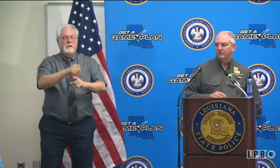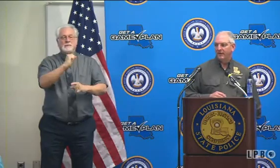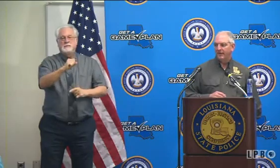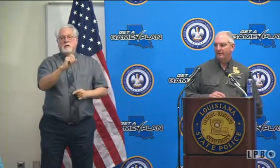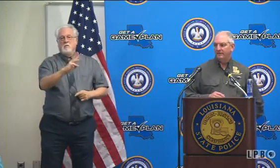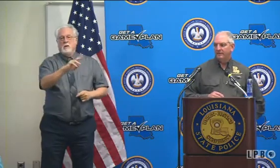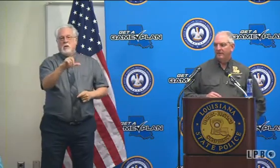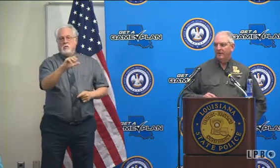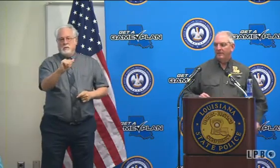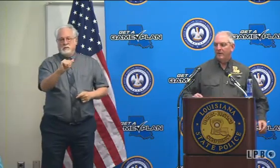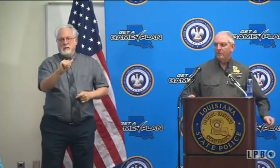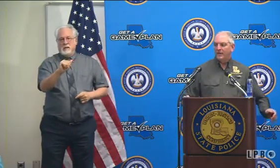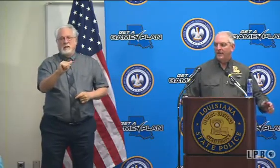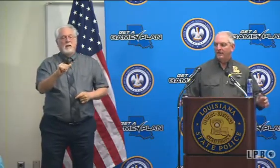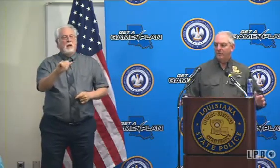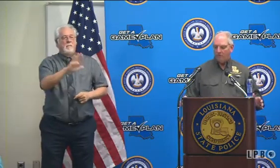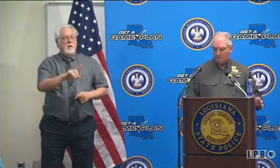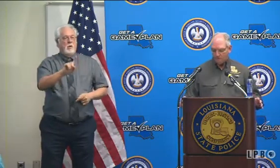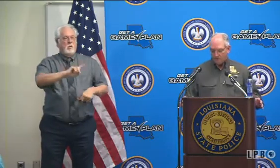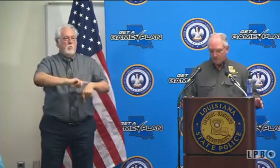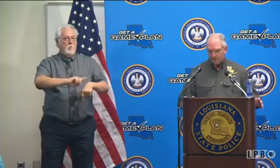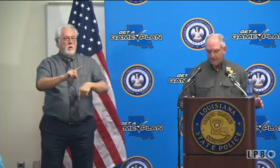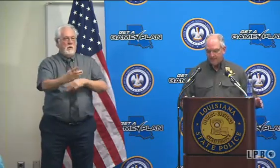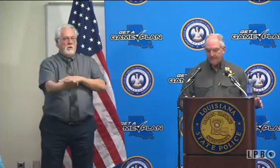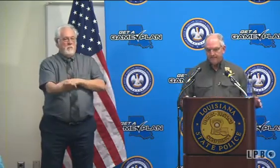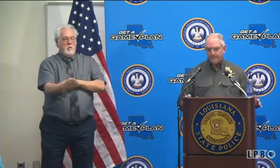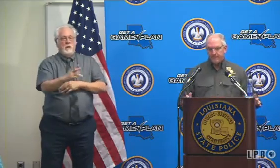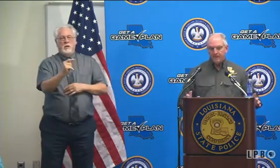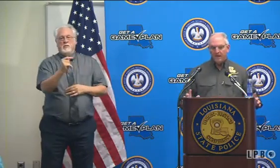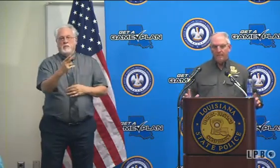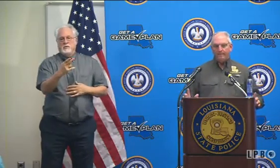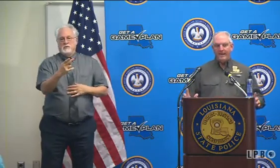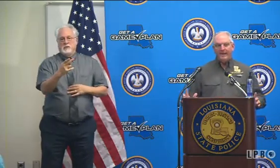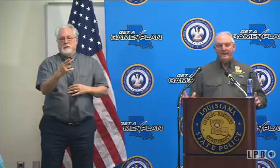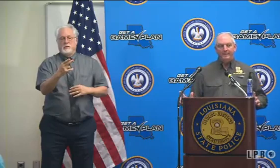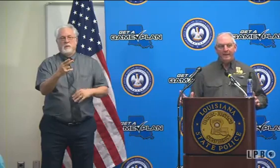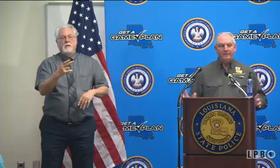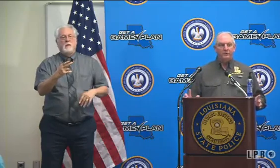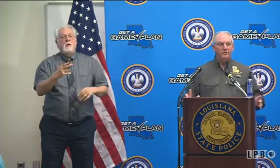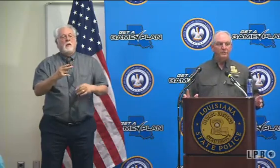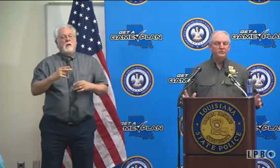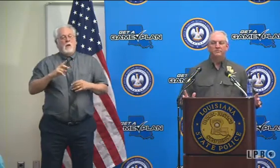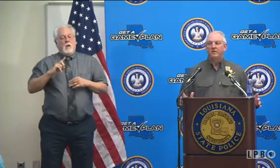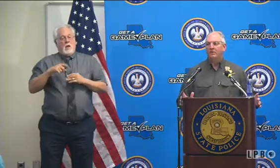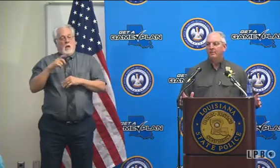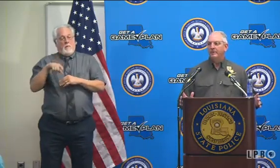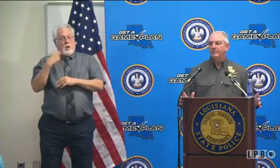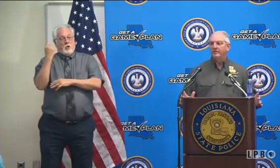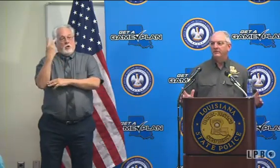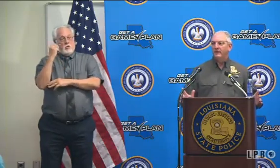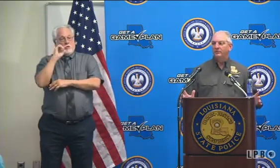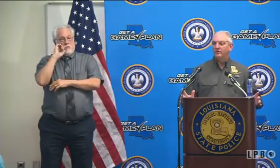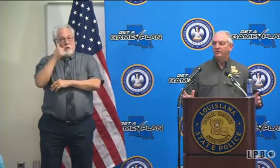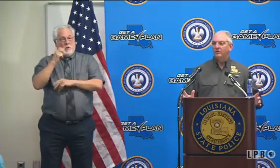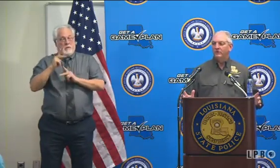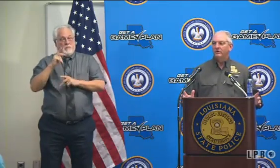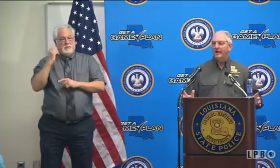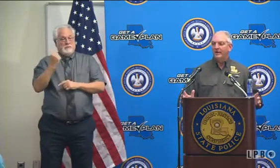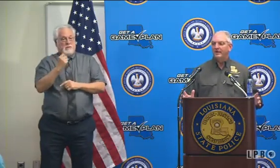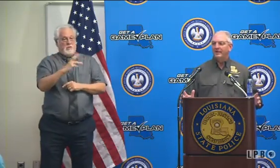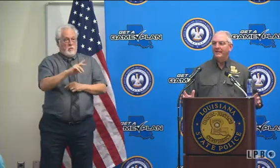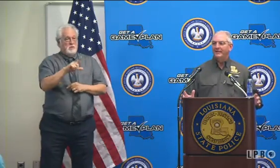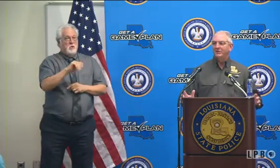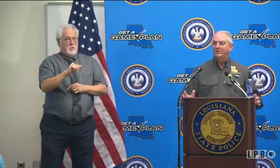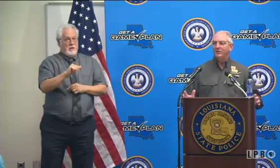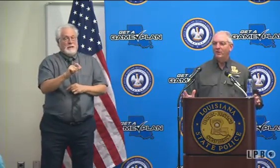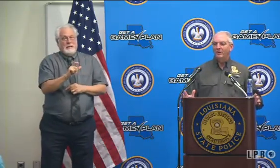southwest Louisiana about 1 a.m. on Thursday. By about noon tomorrow, people in southwest